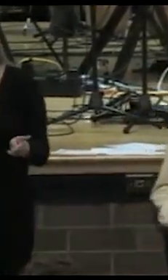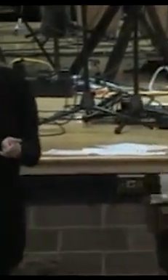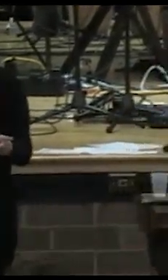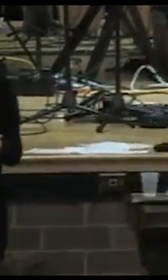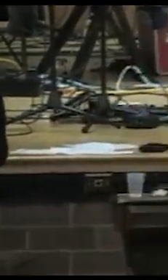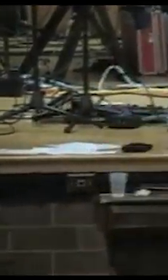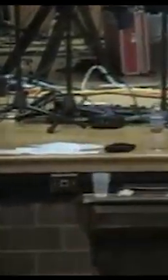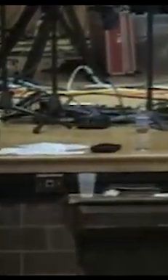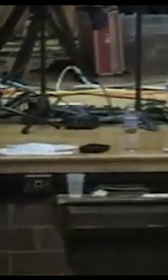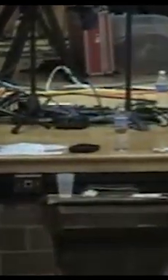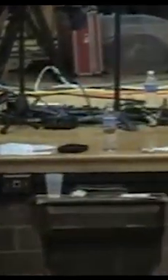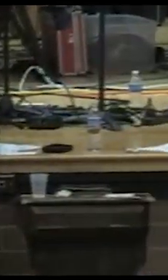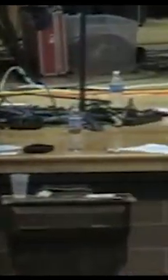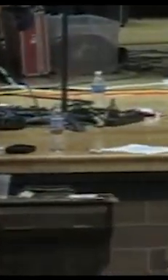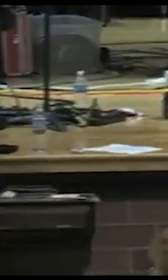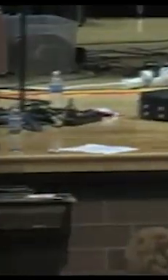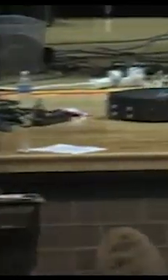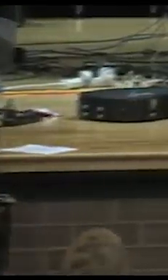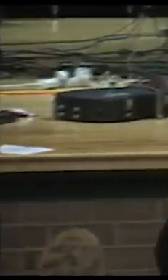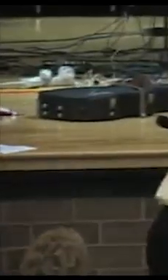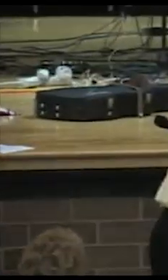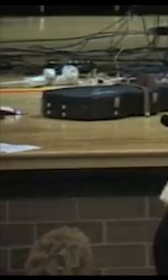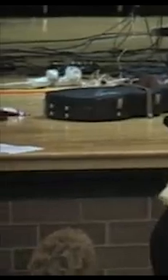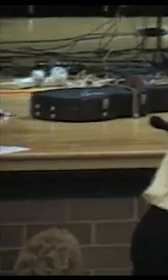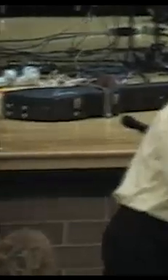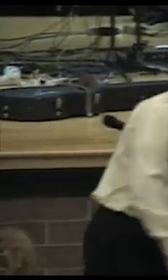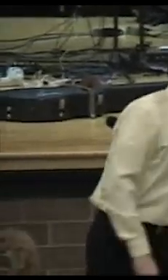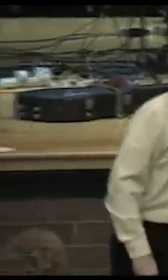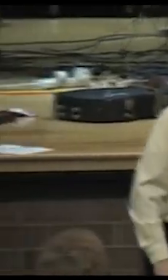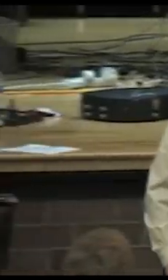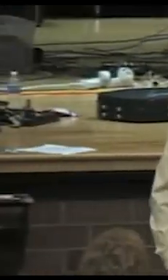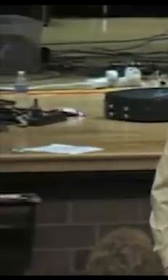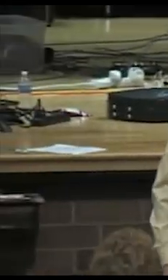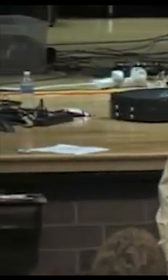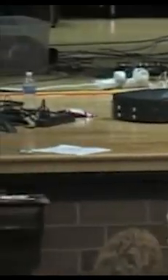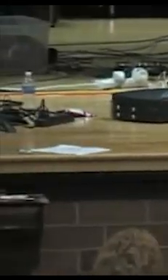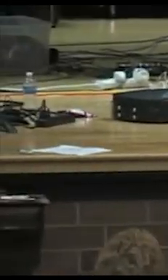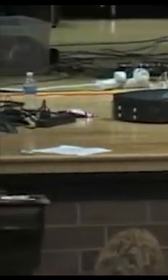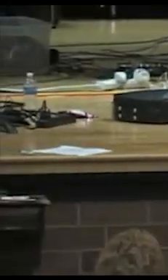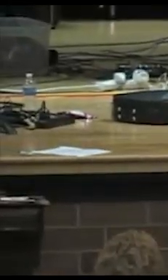In fact, my goal is to let my wife be more Maria than she ever was.